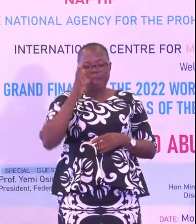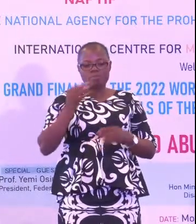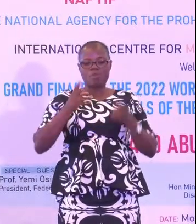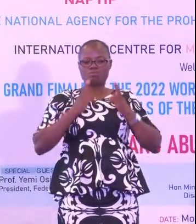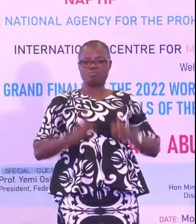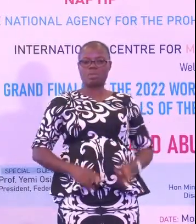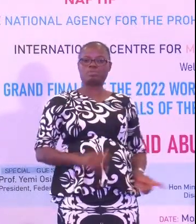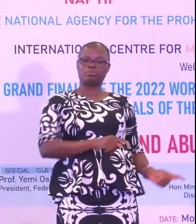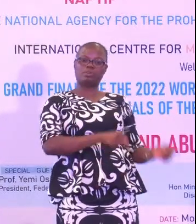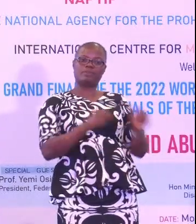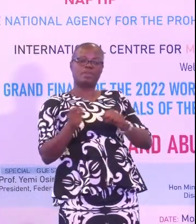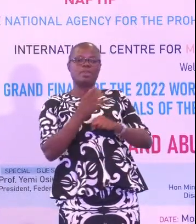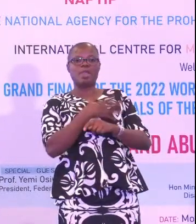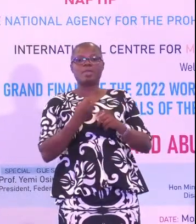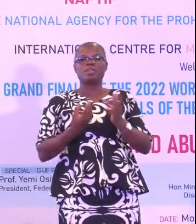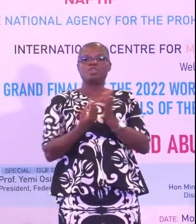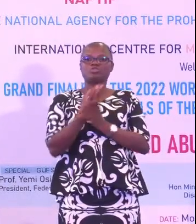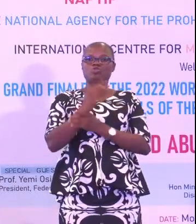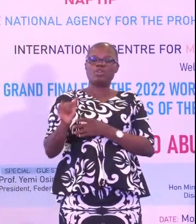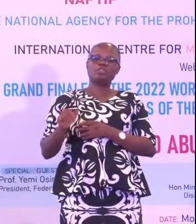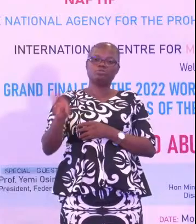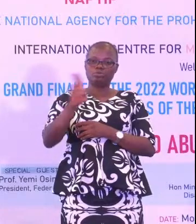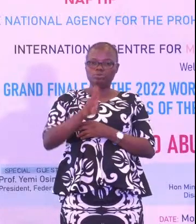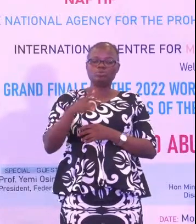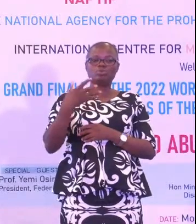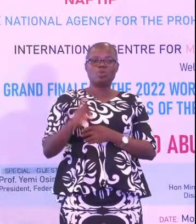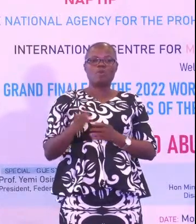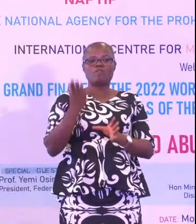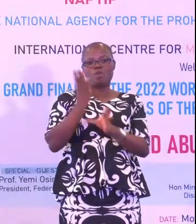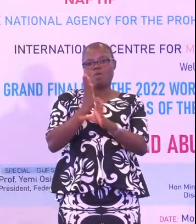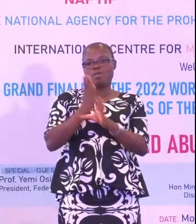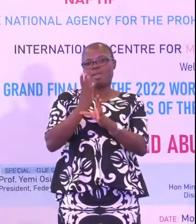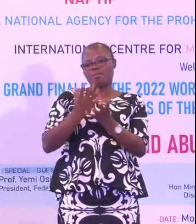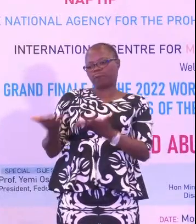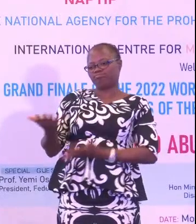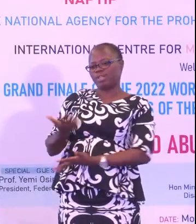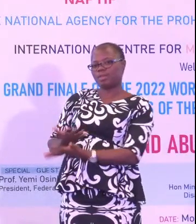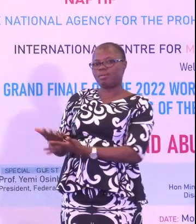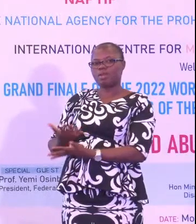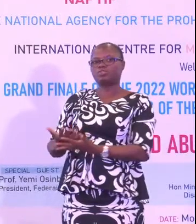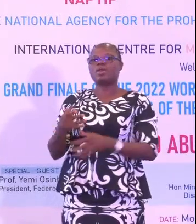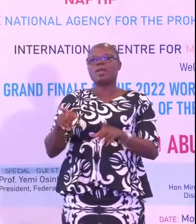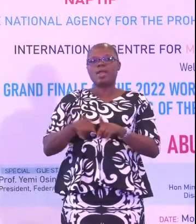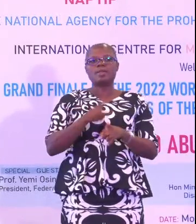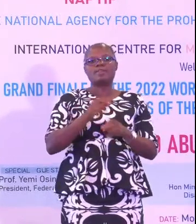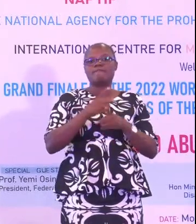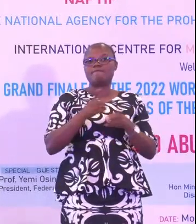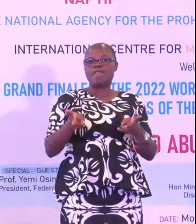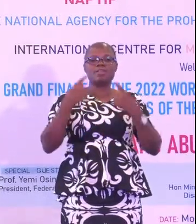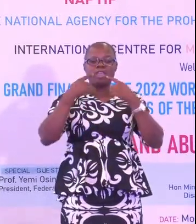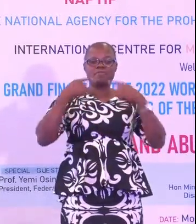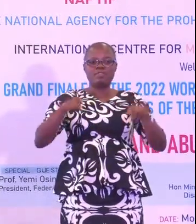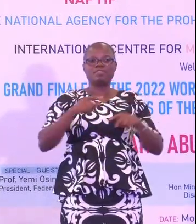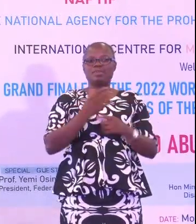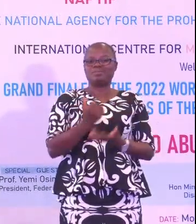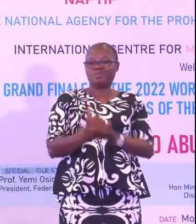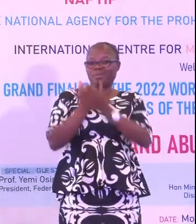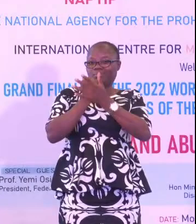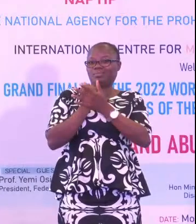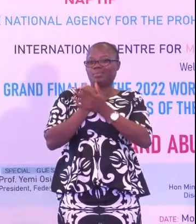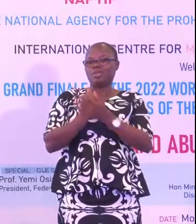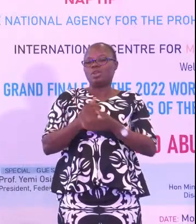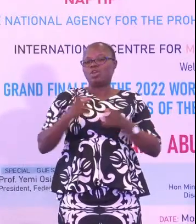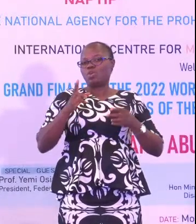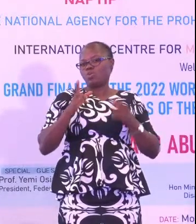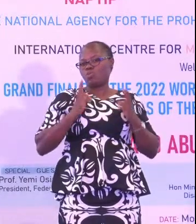trafficking and the growing utilization of online interactions as a very efficient enabler.